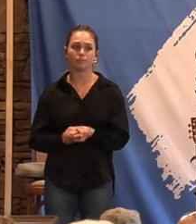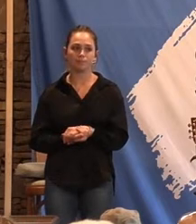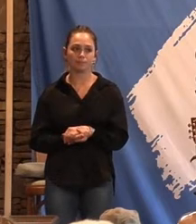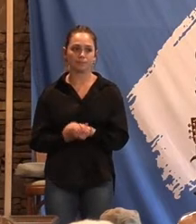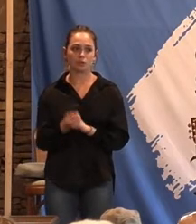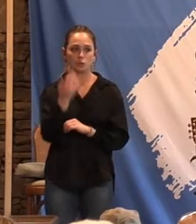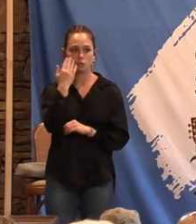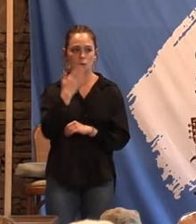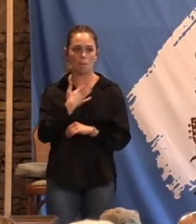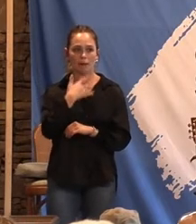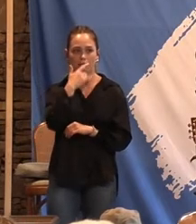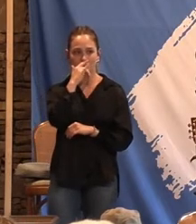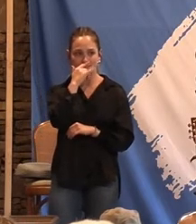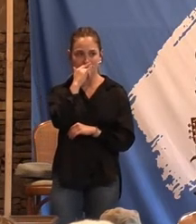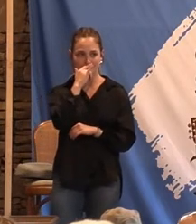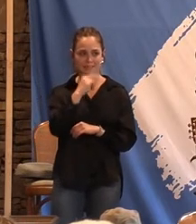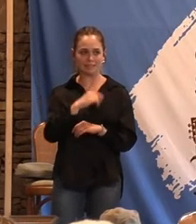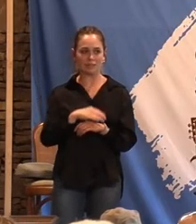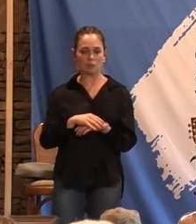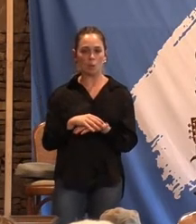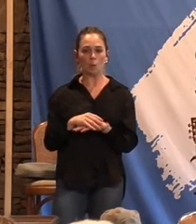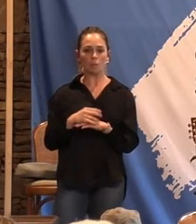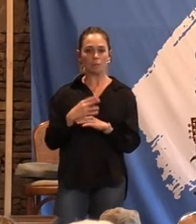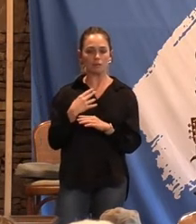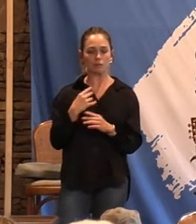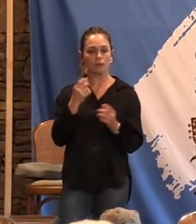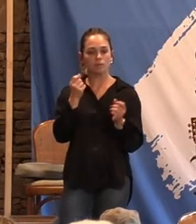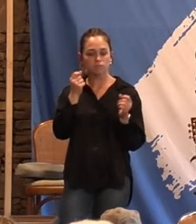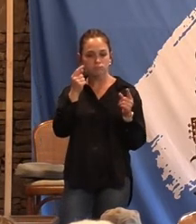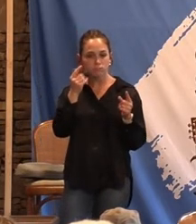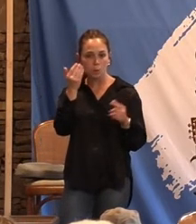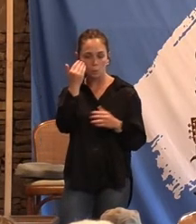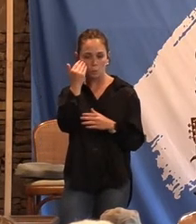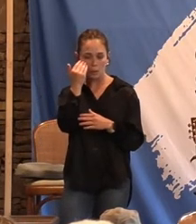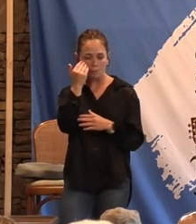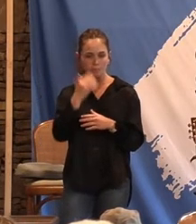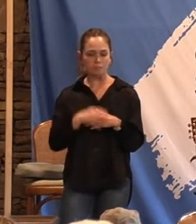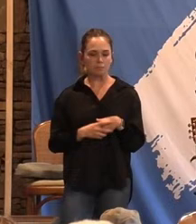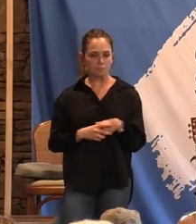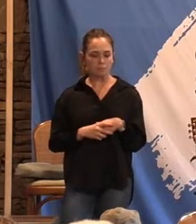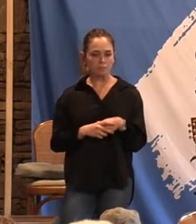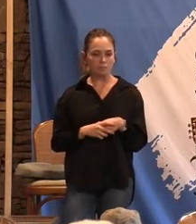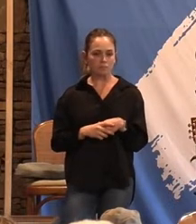You know, my kids were going to be relegated to,